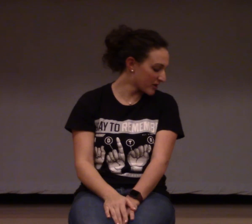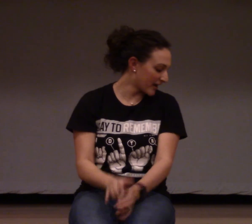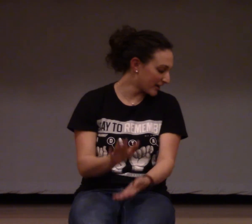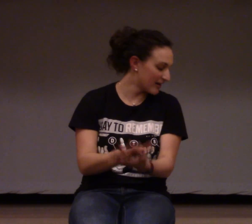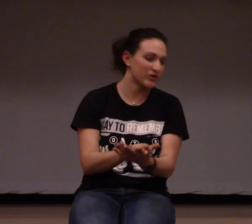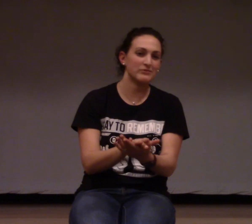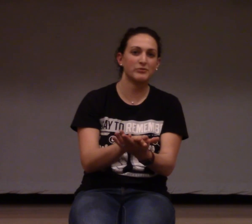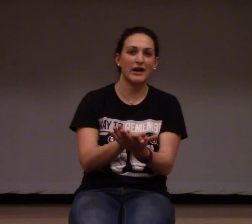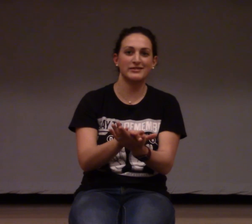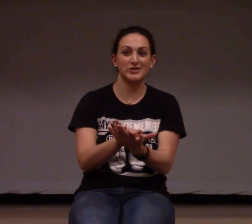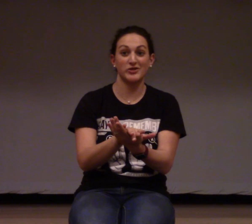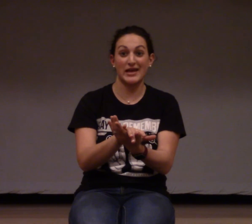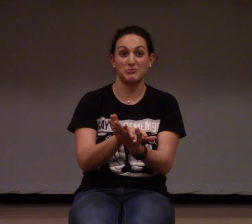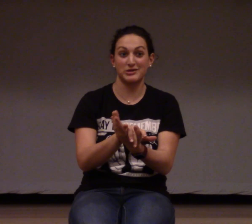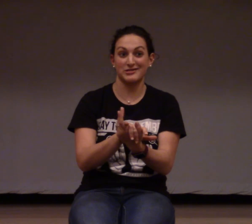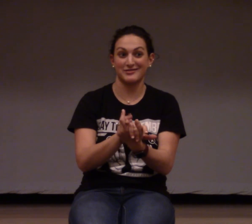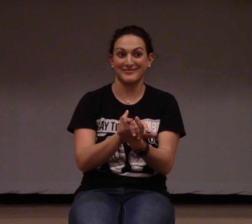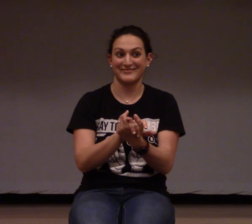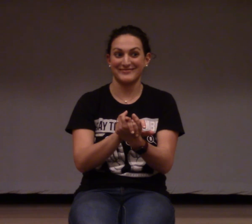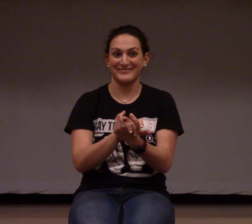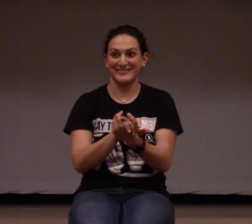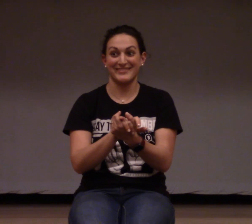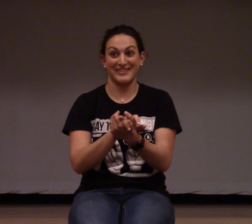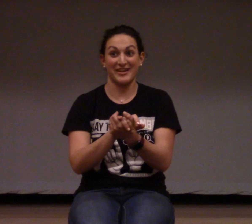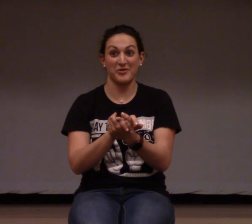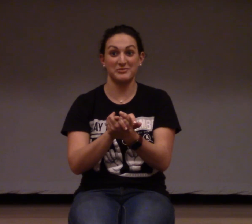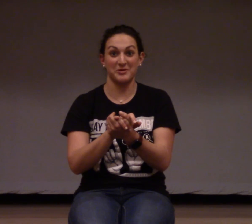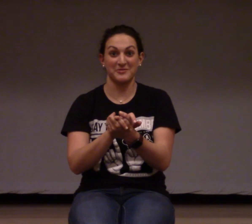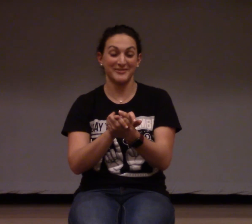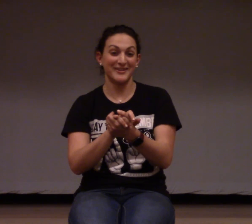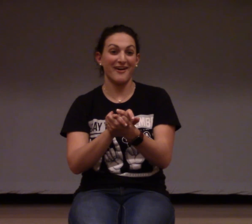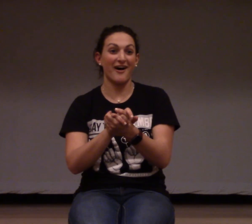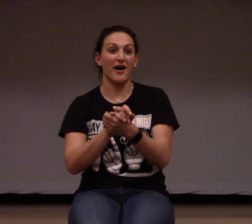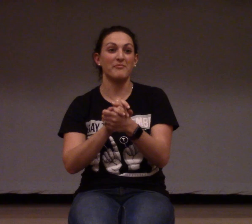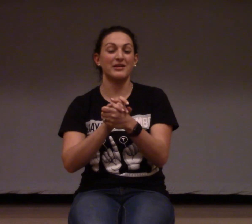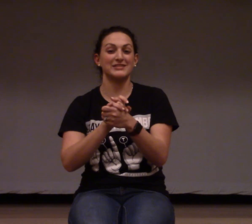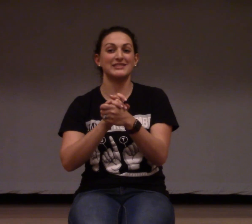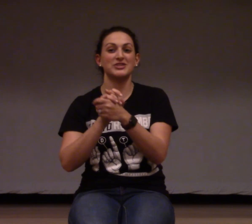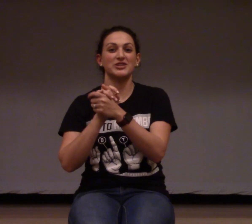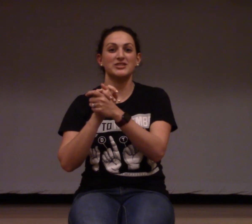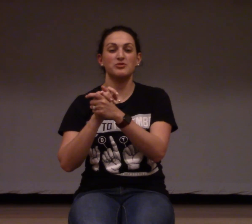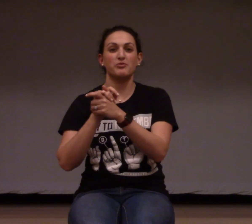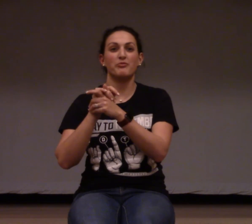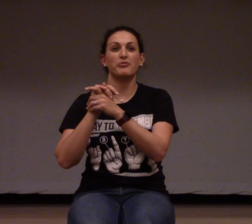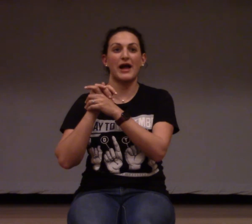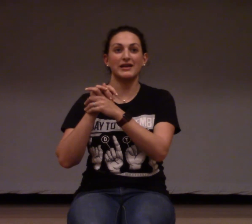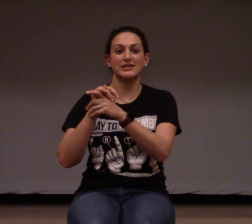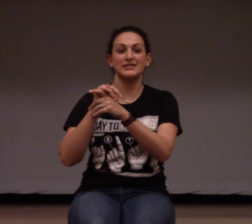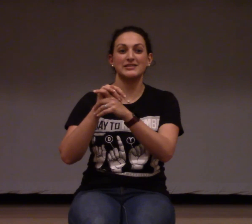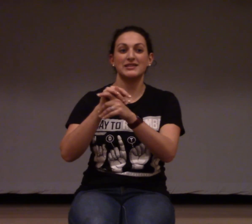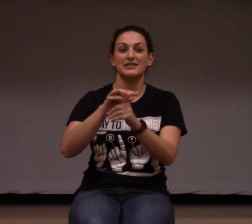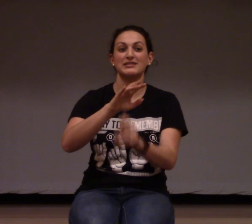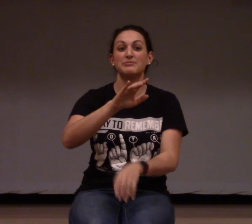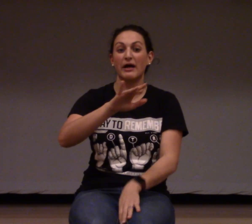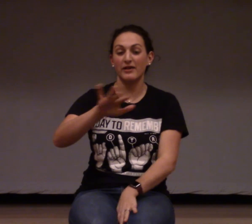Okay, you guys been practicing your names? I hope so. Because it's good to practice spelling,